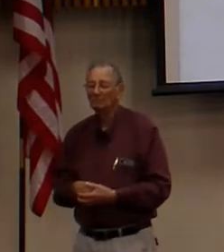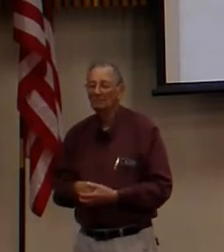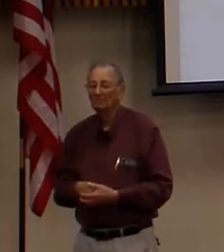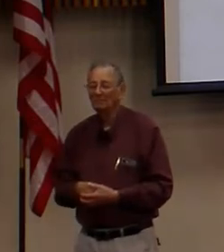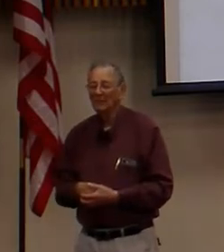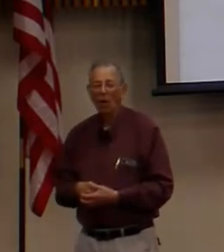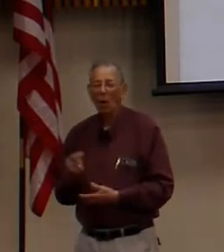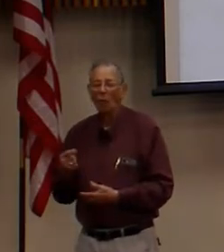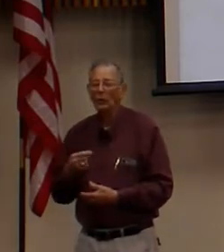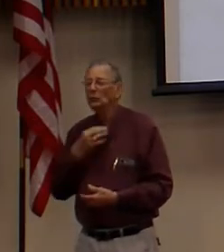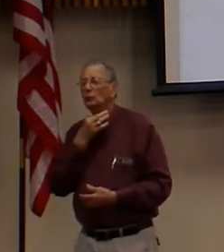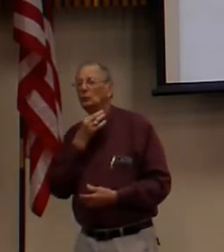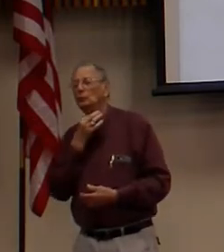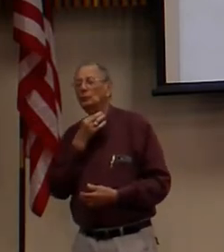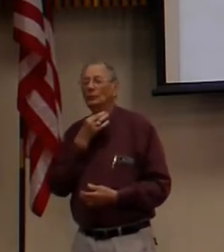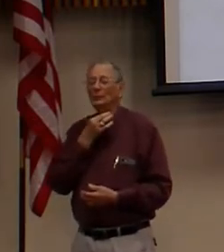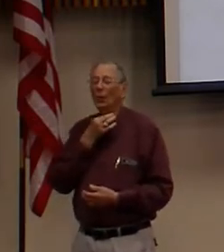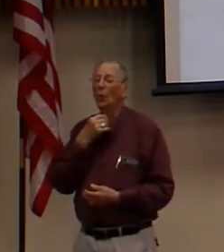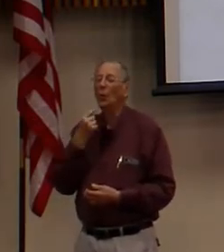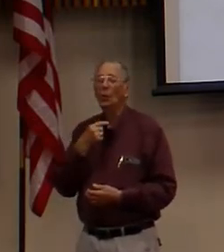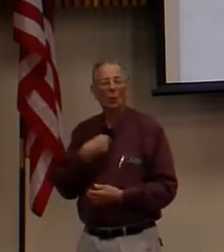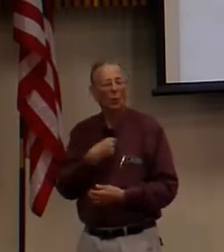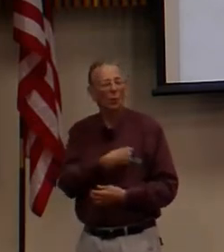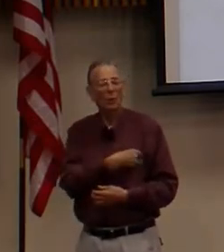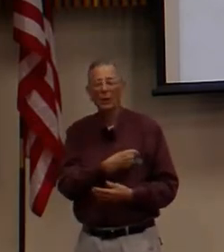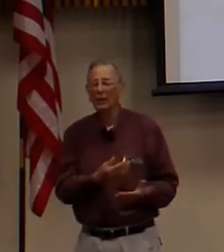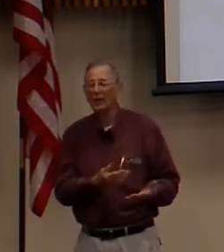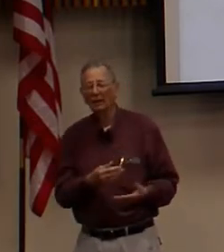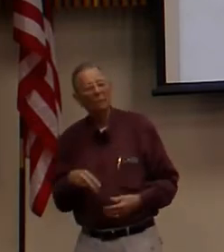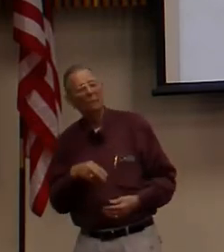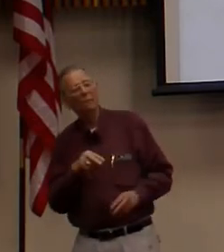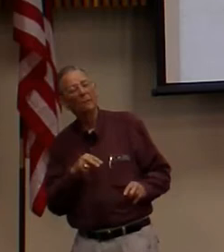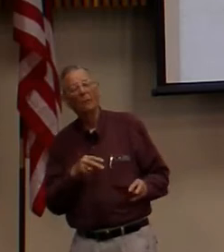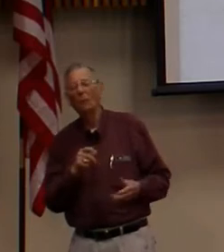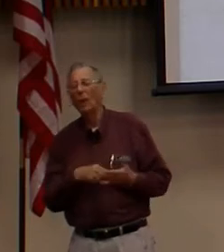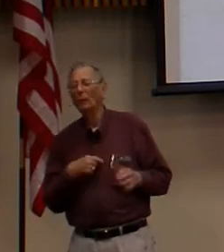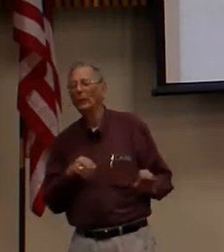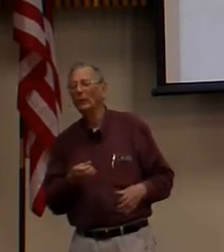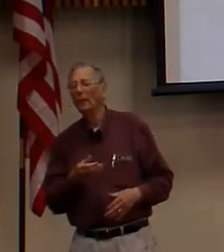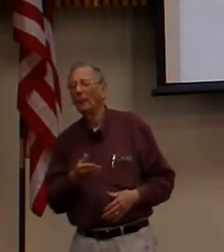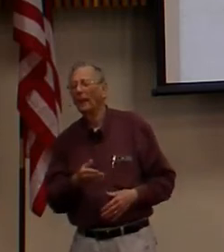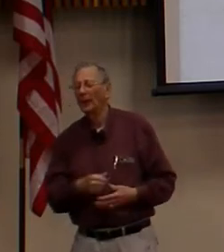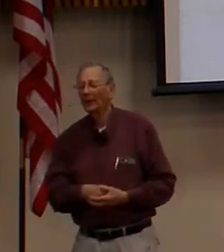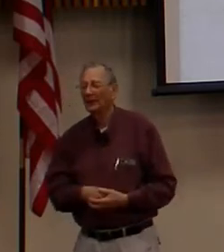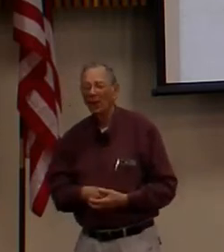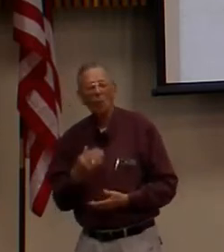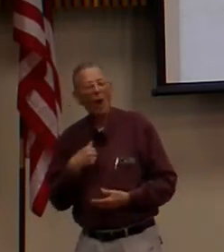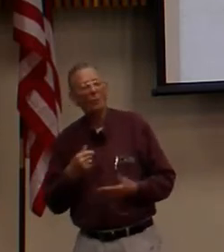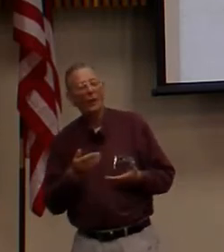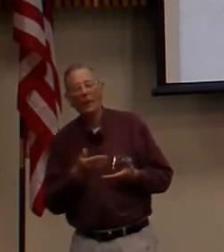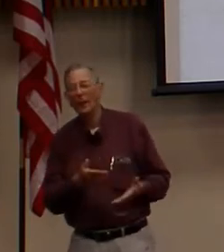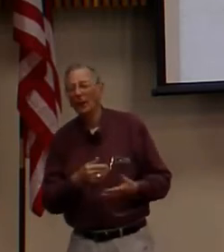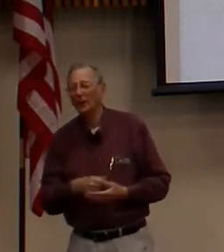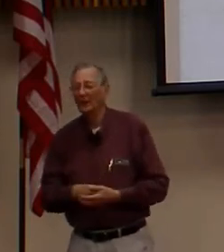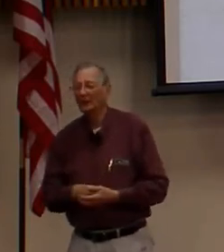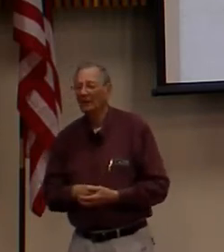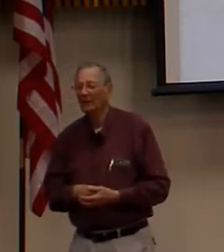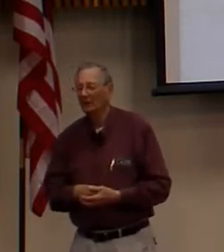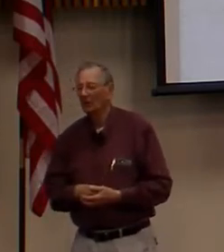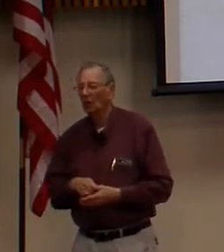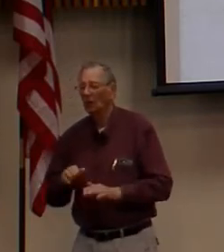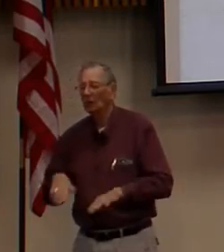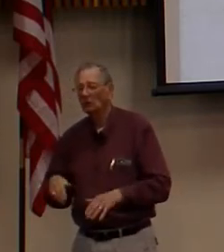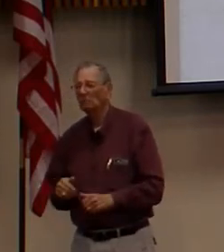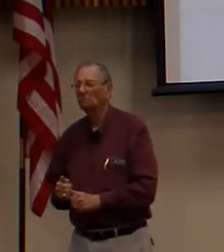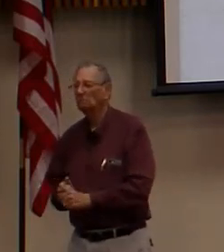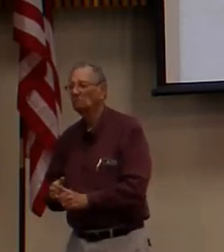They were always curious as to, you know, who we were and what we were doing and, you know, why we were there. And so they'd kind of follow